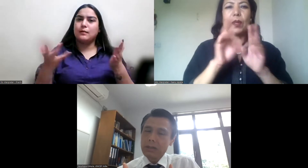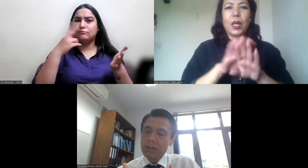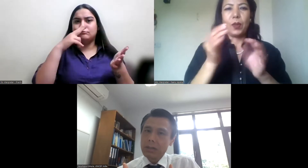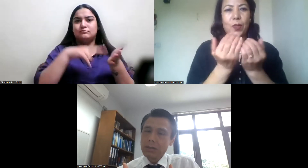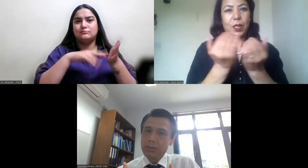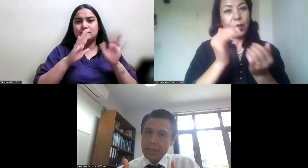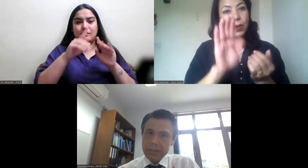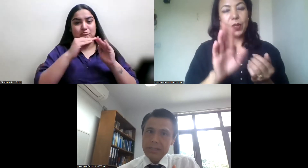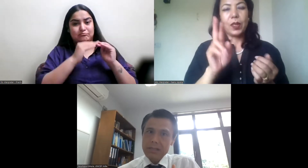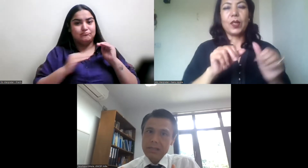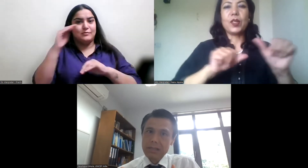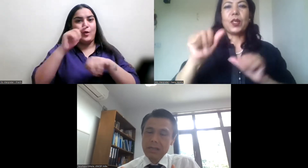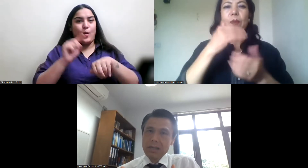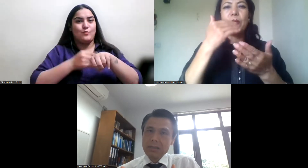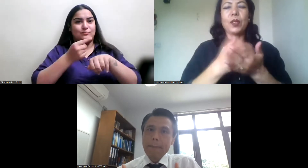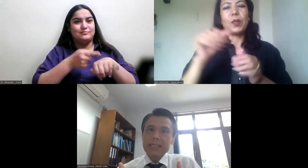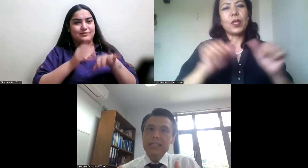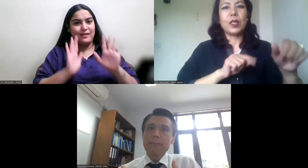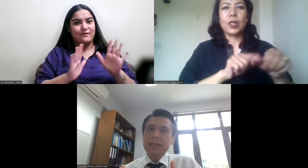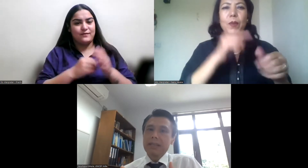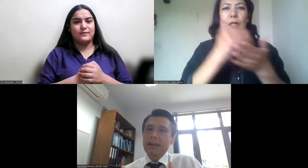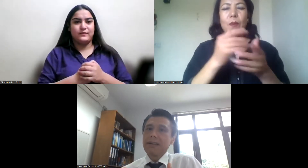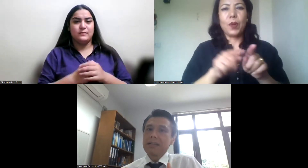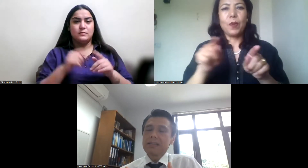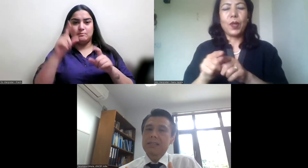offered to adolescents to